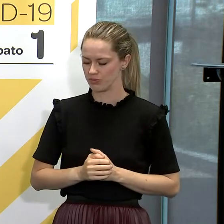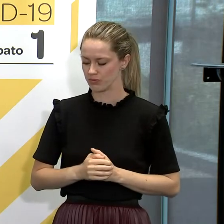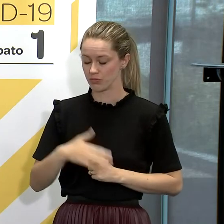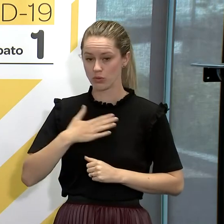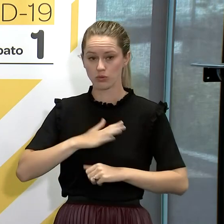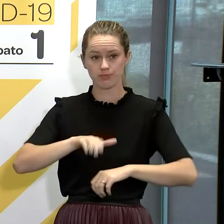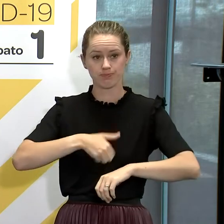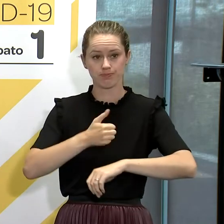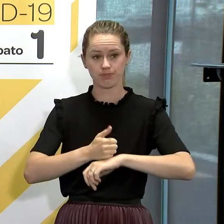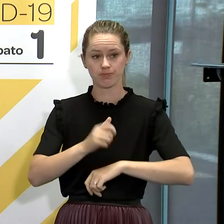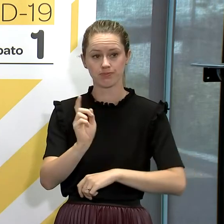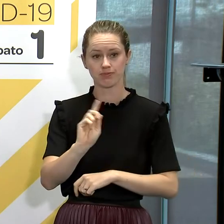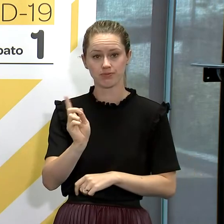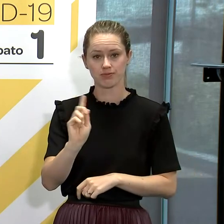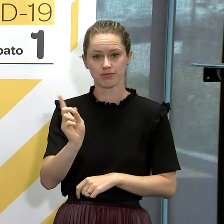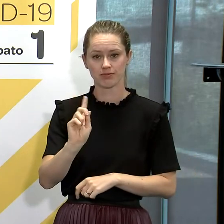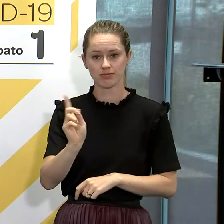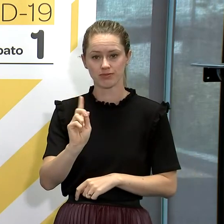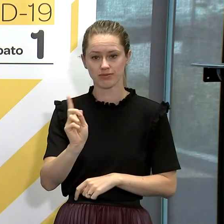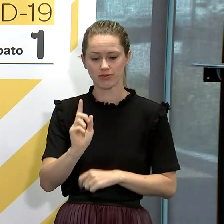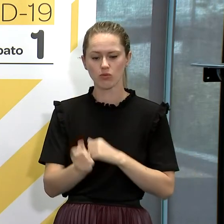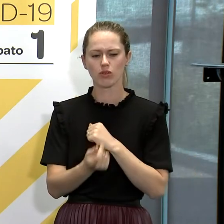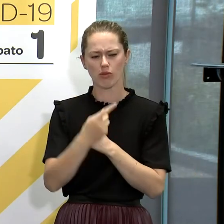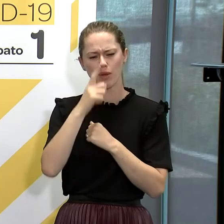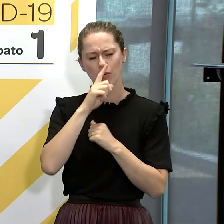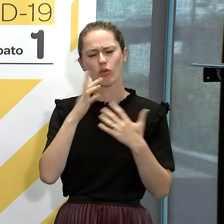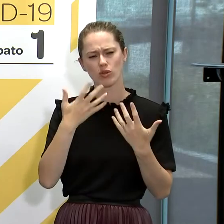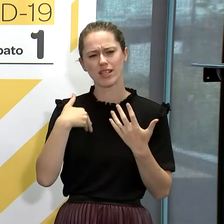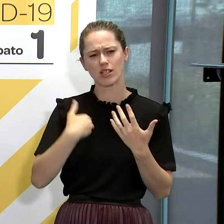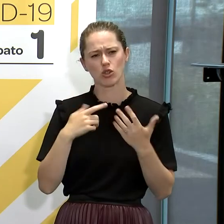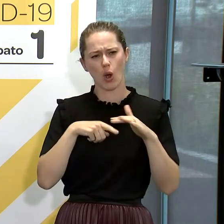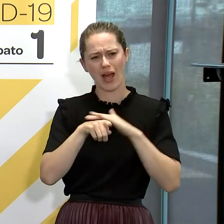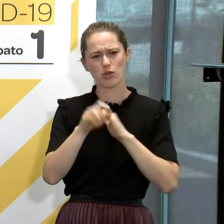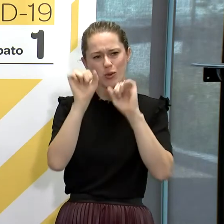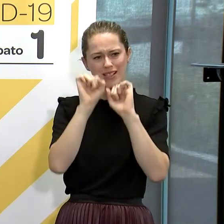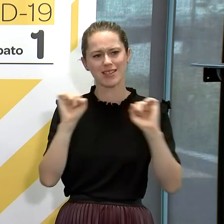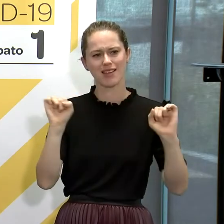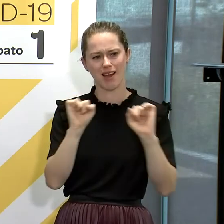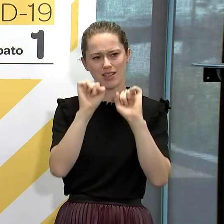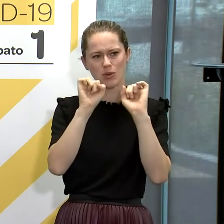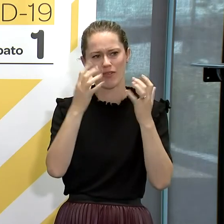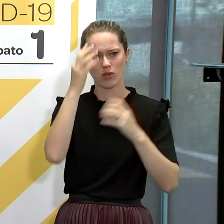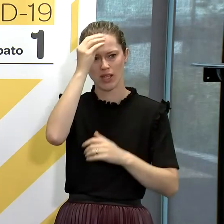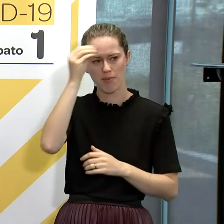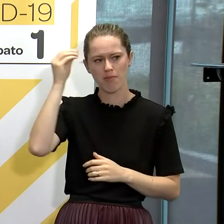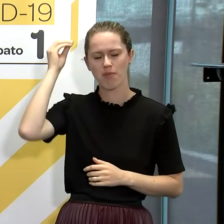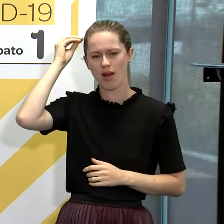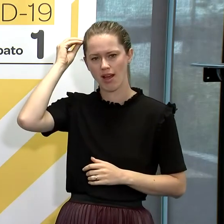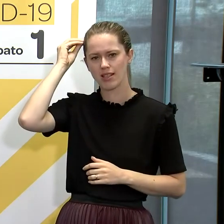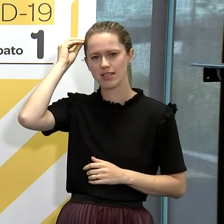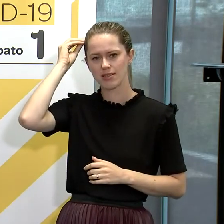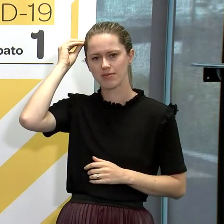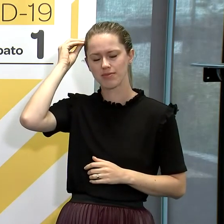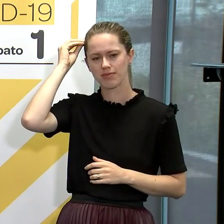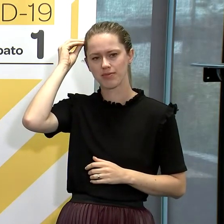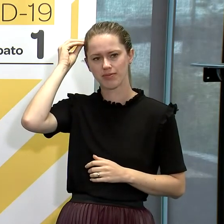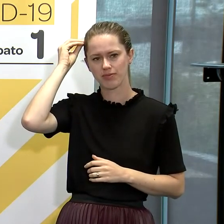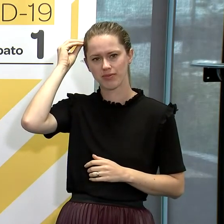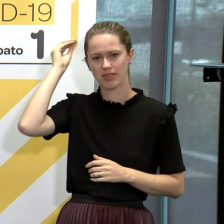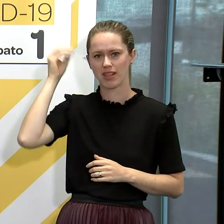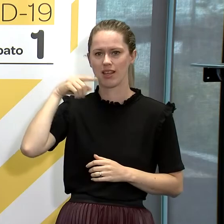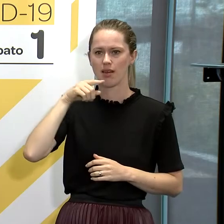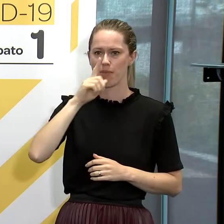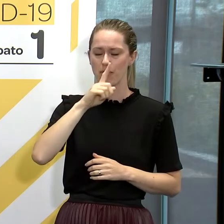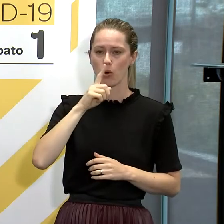in place are opportunities for people, obviously, to exercise, and we're very mindful of the stress and the